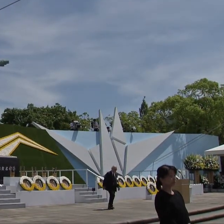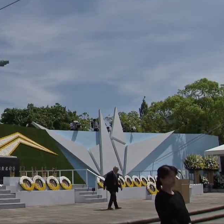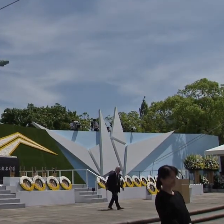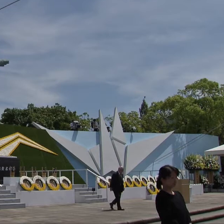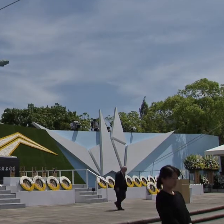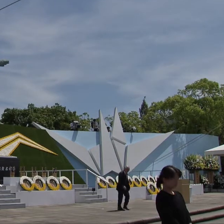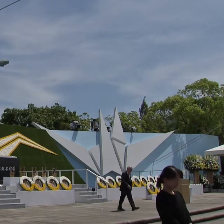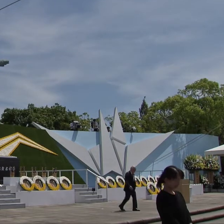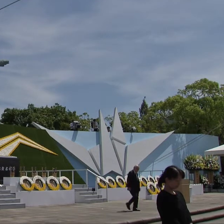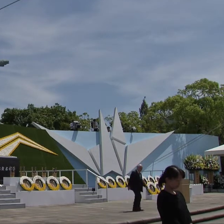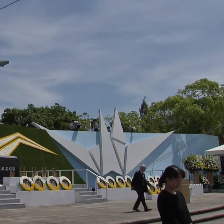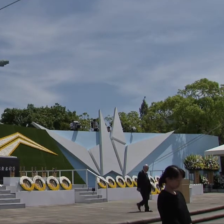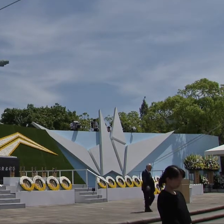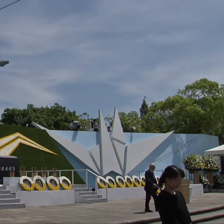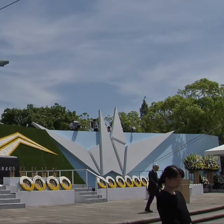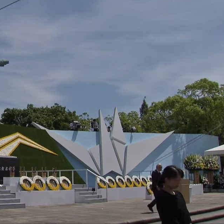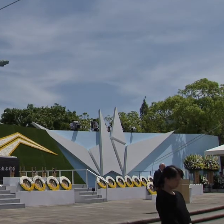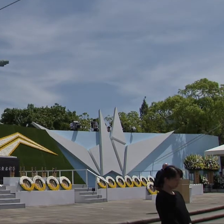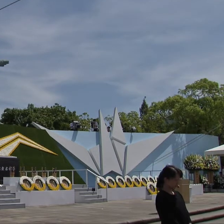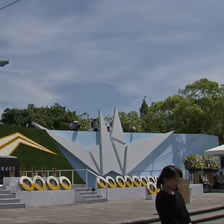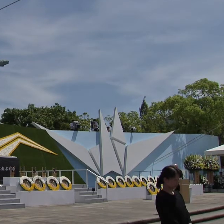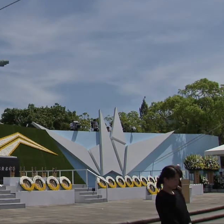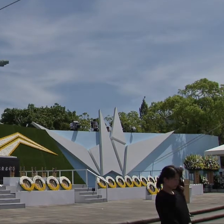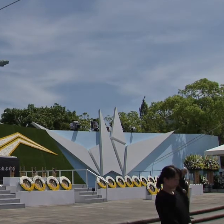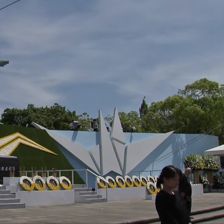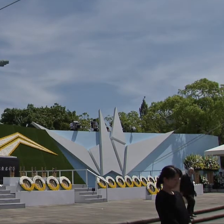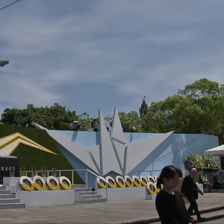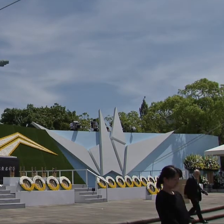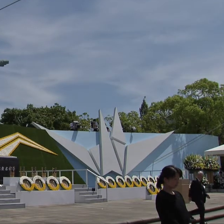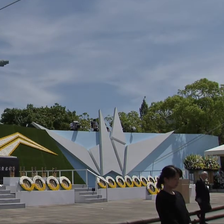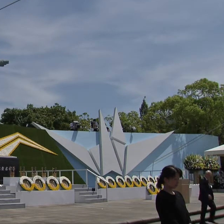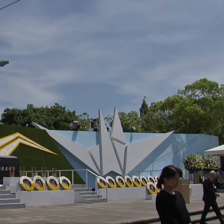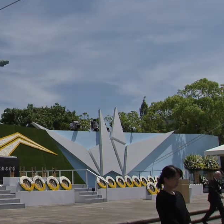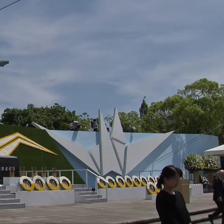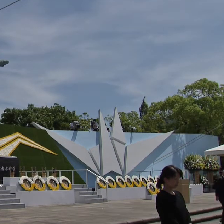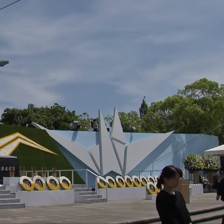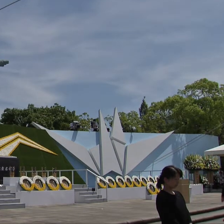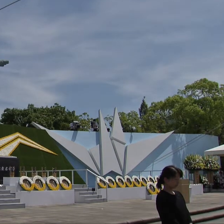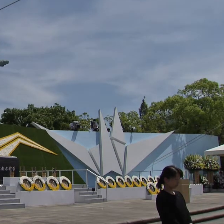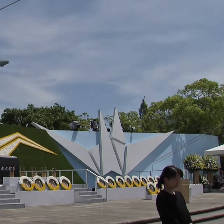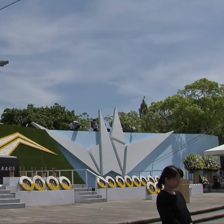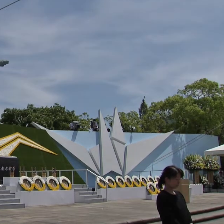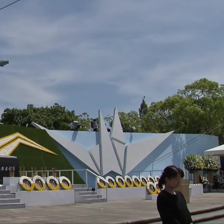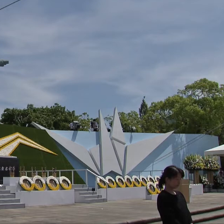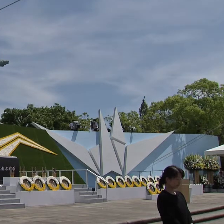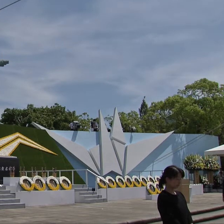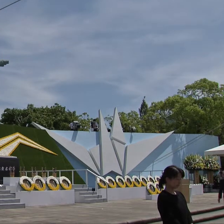Thank you.